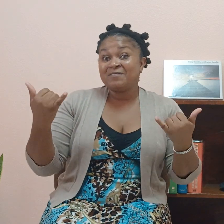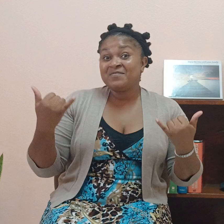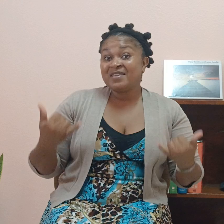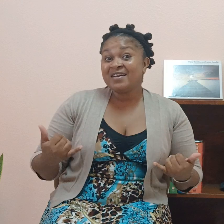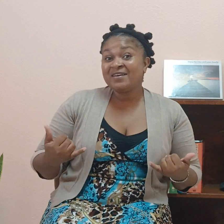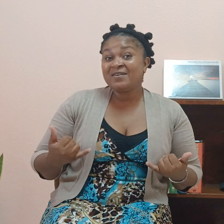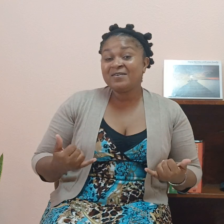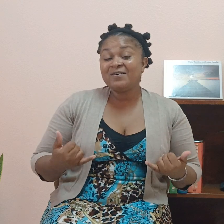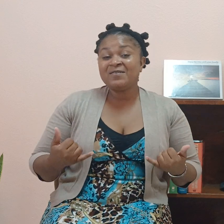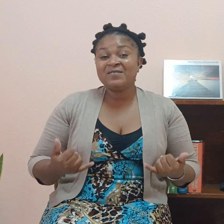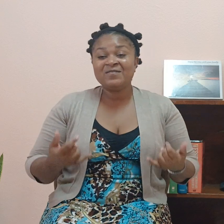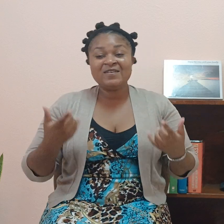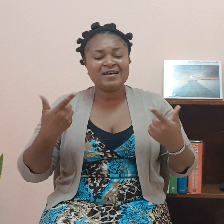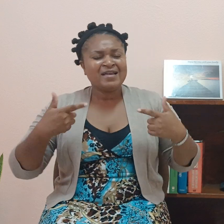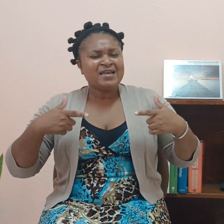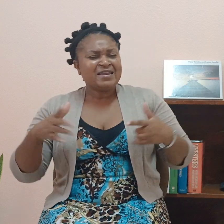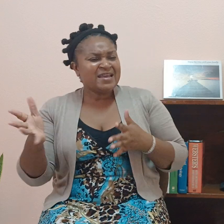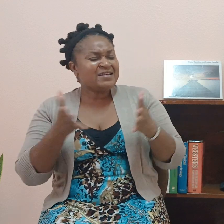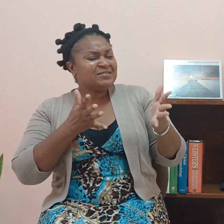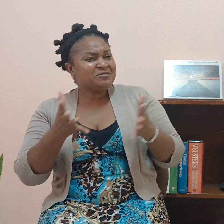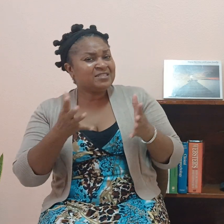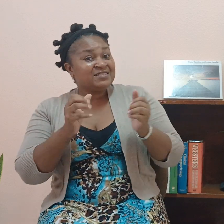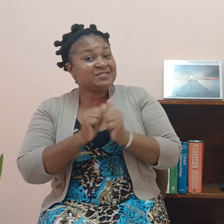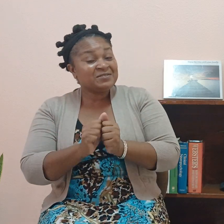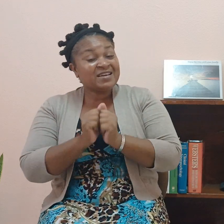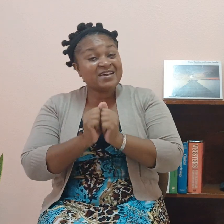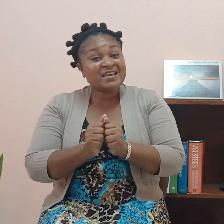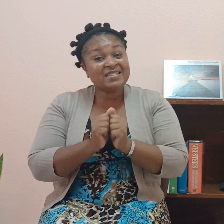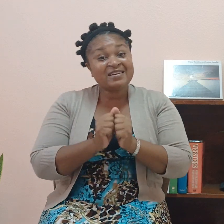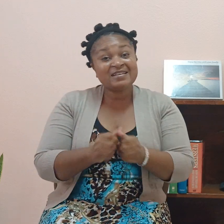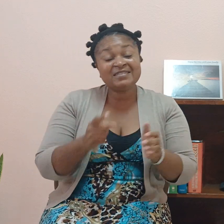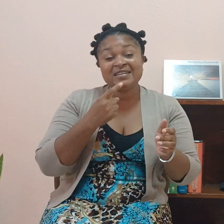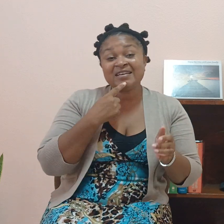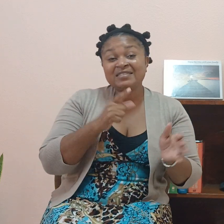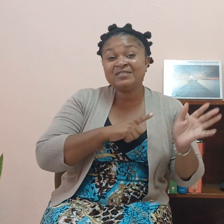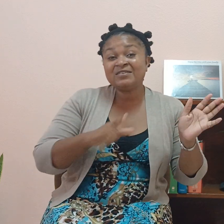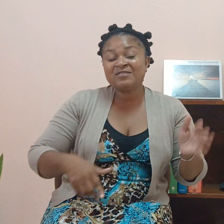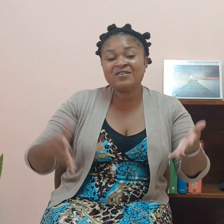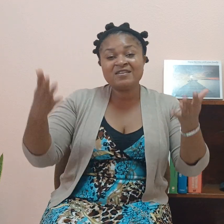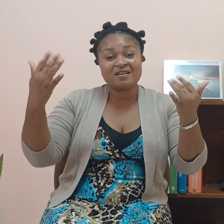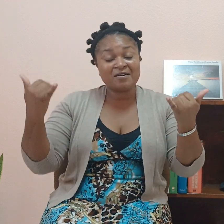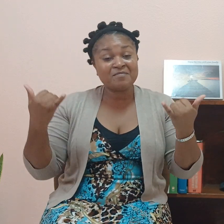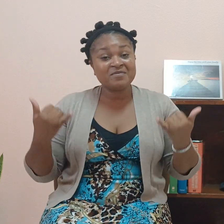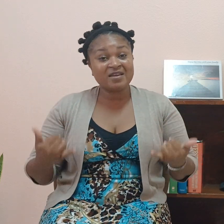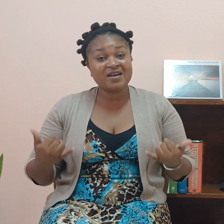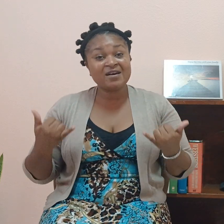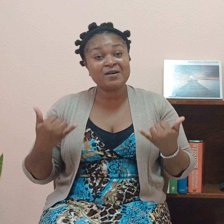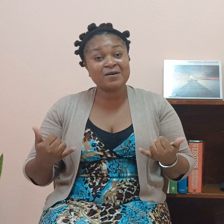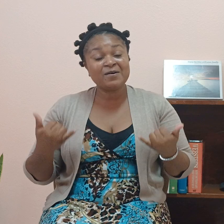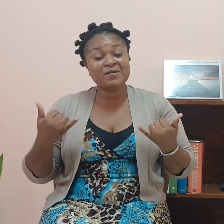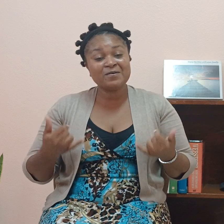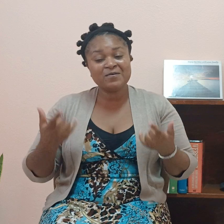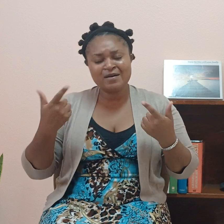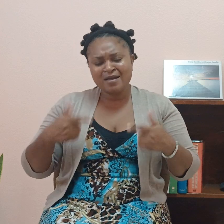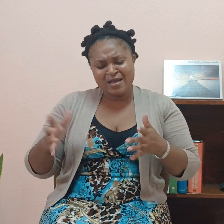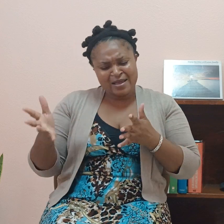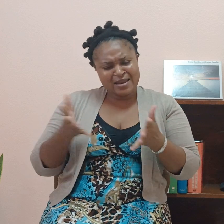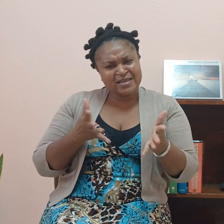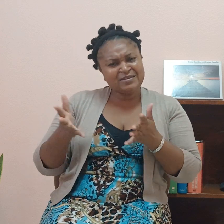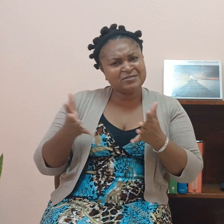Come now, let us reason together, says the Lord. Come now, let us